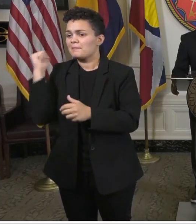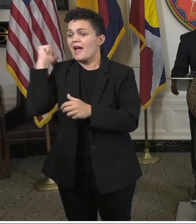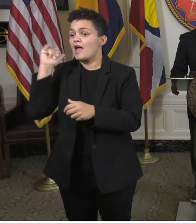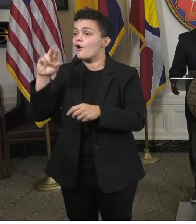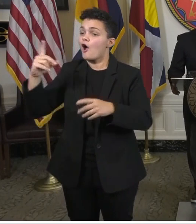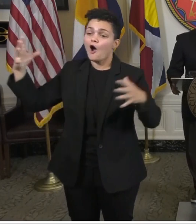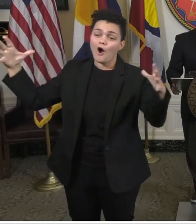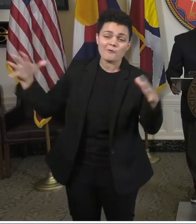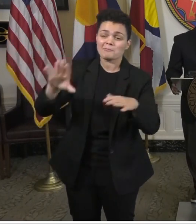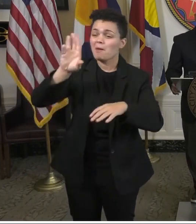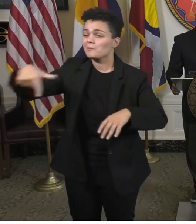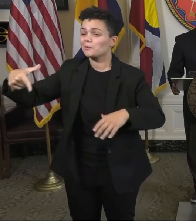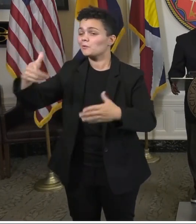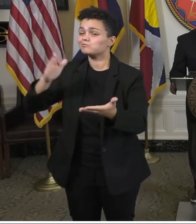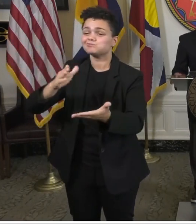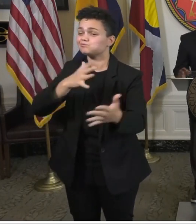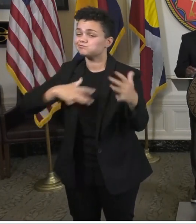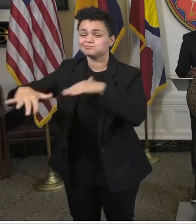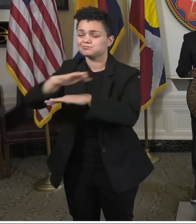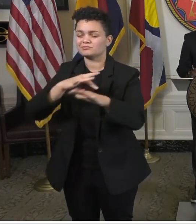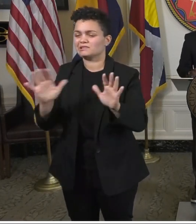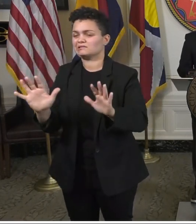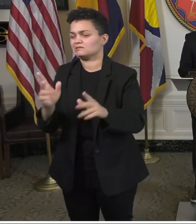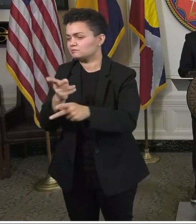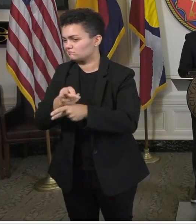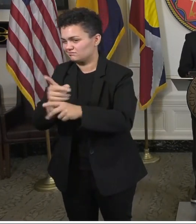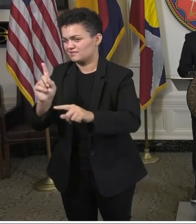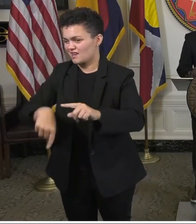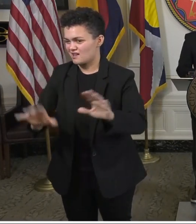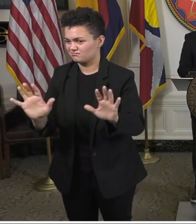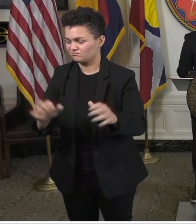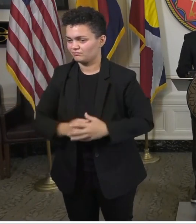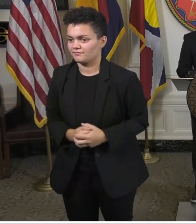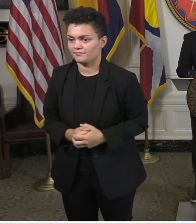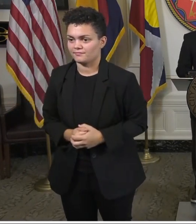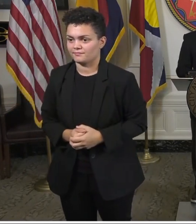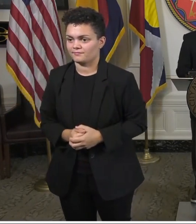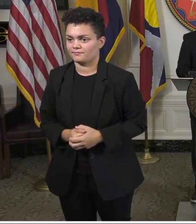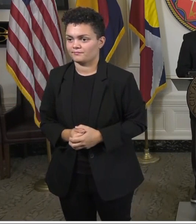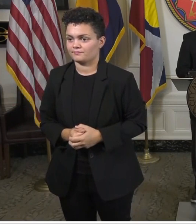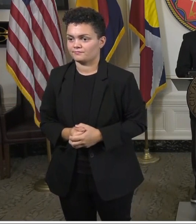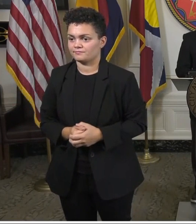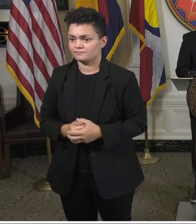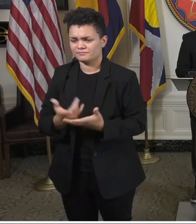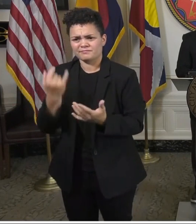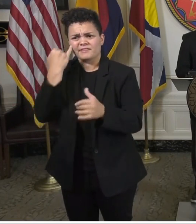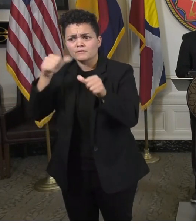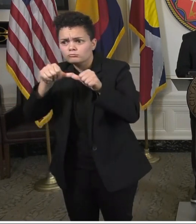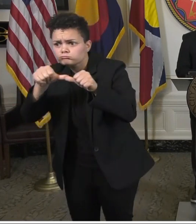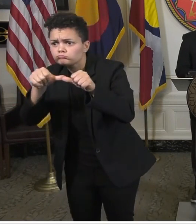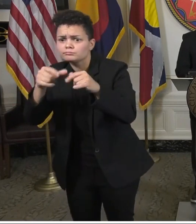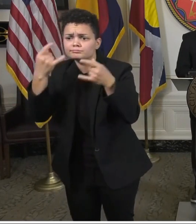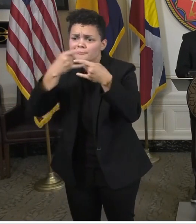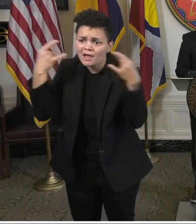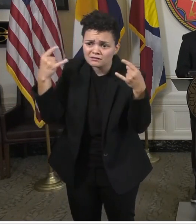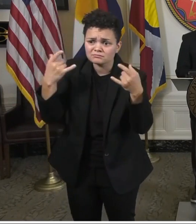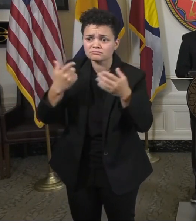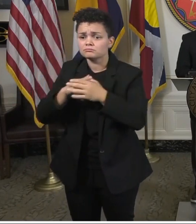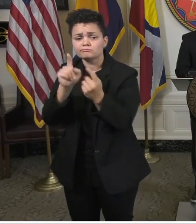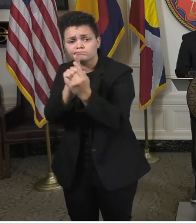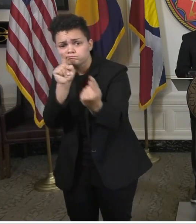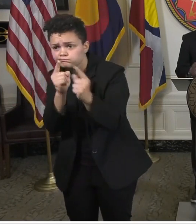keep doing what we're doing, we're going to be able to see fans in the stands sooner than later for our sports teams. And I